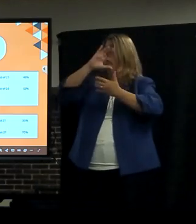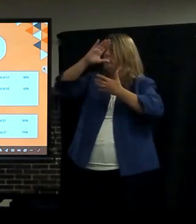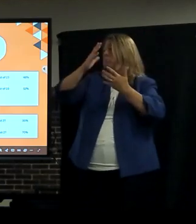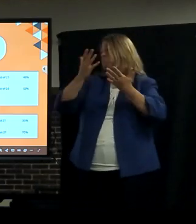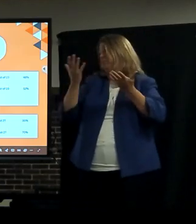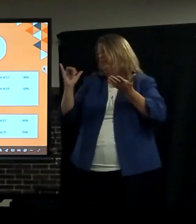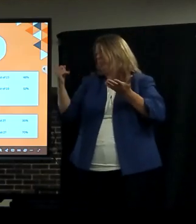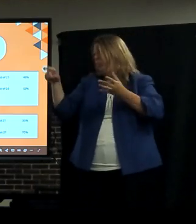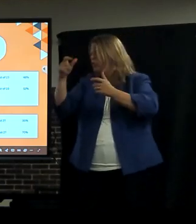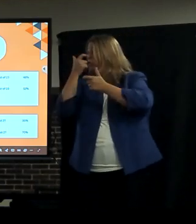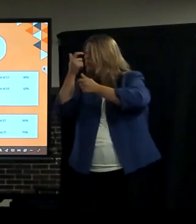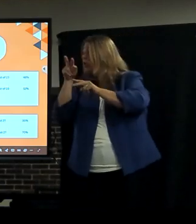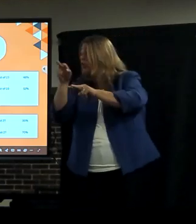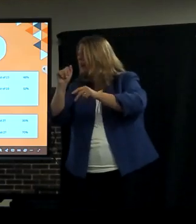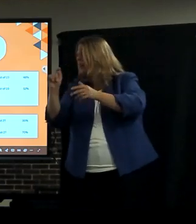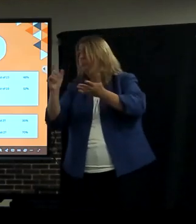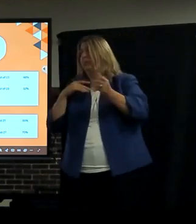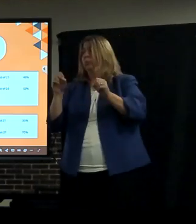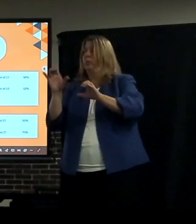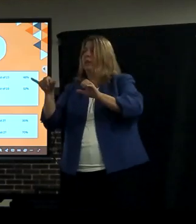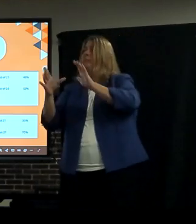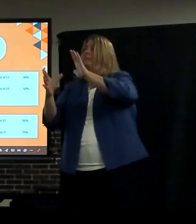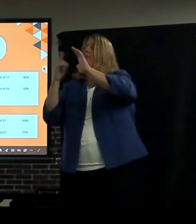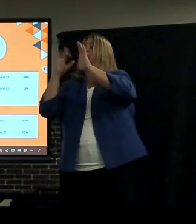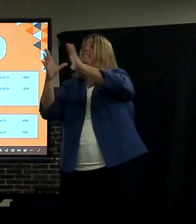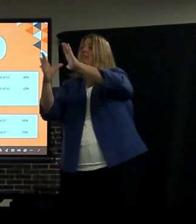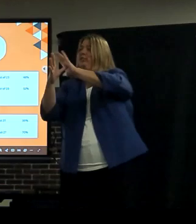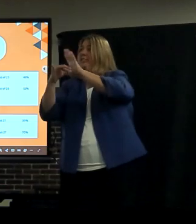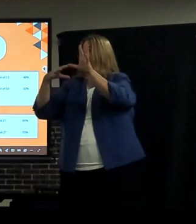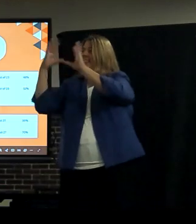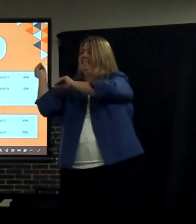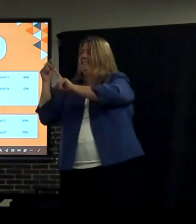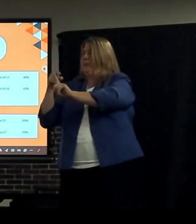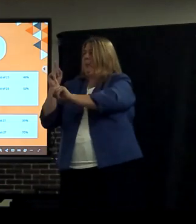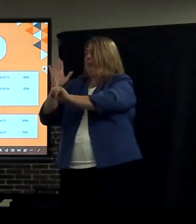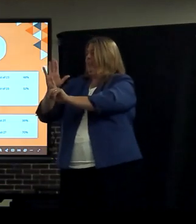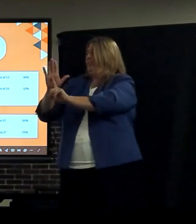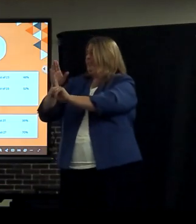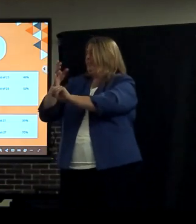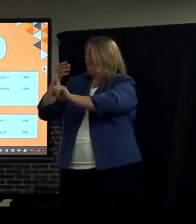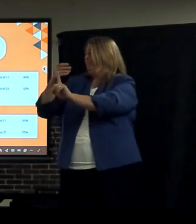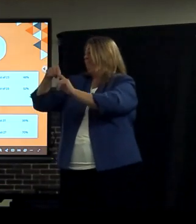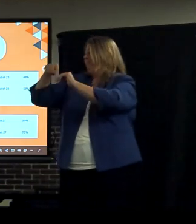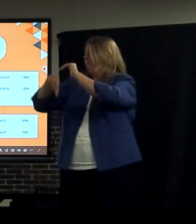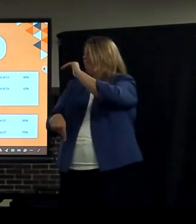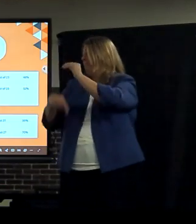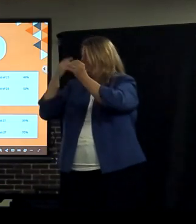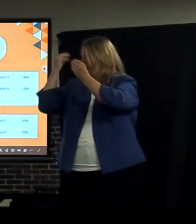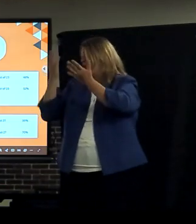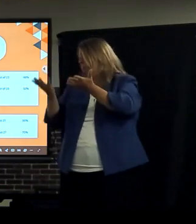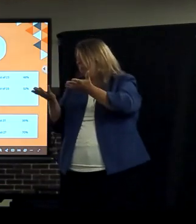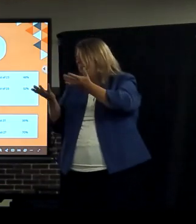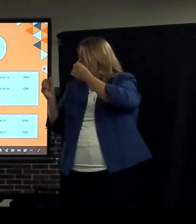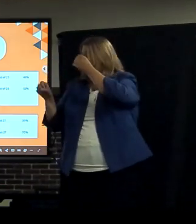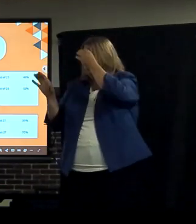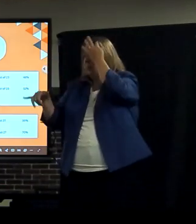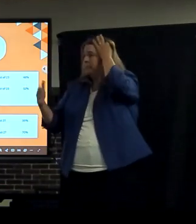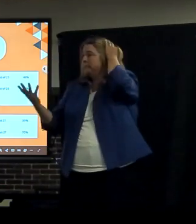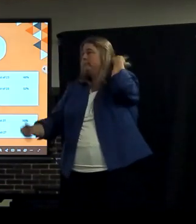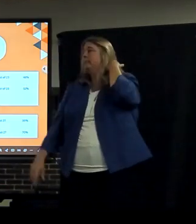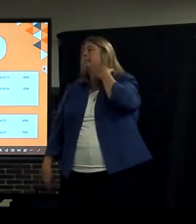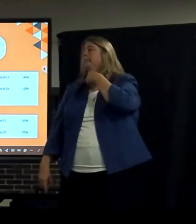analysis to give you that information. If that's something that you're interested in, we can do that, give